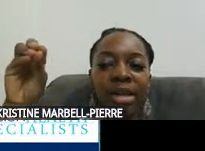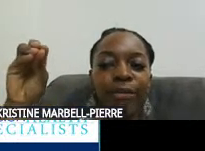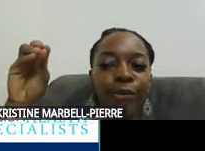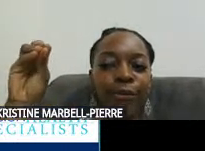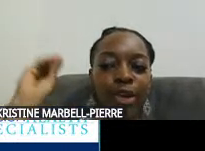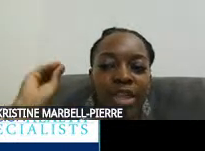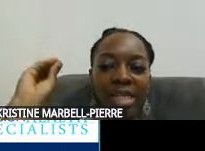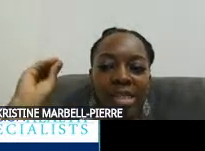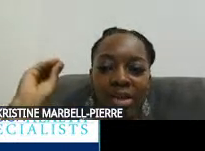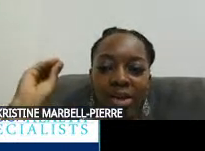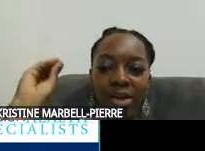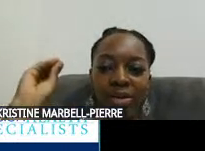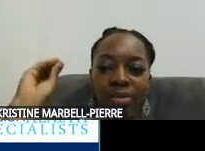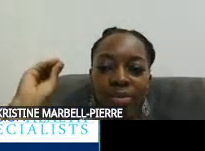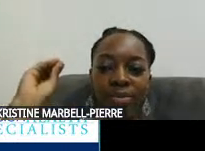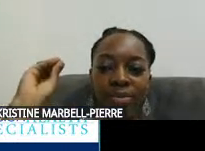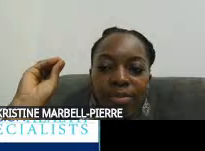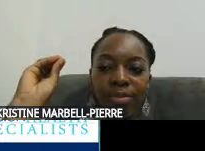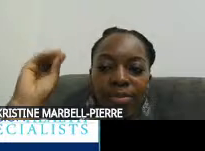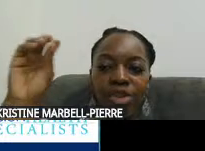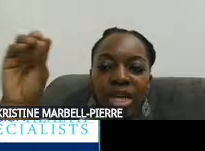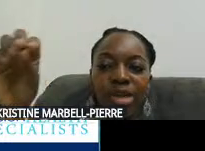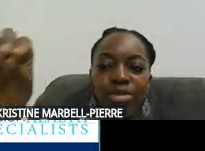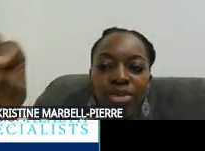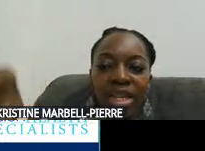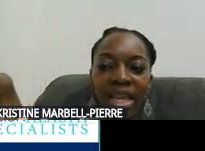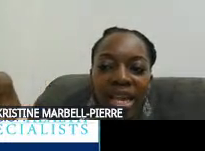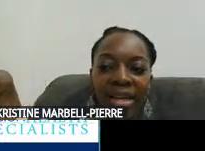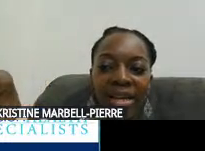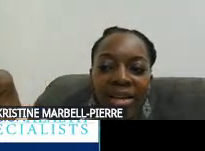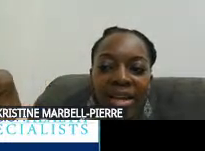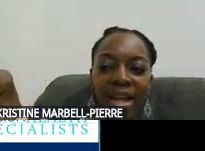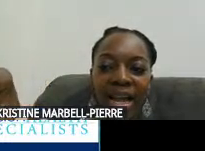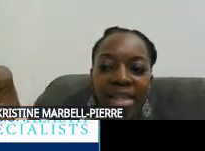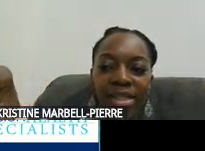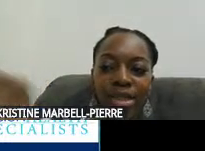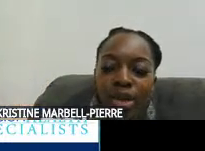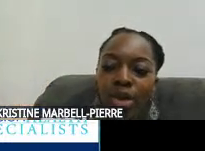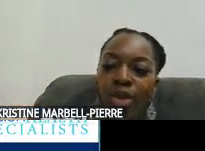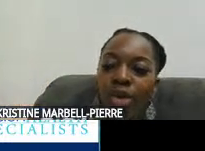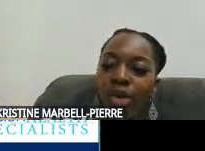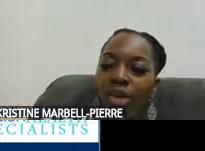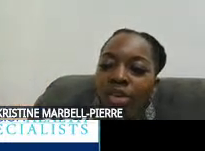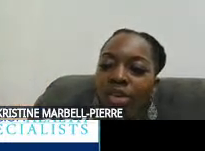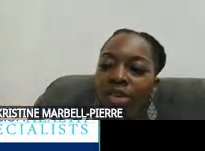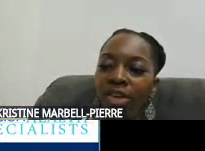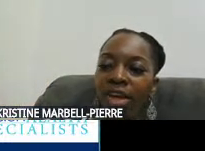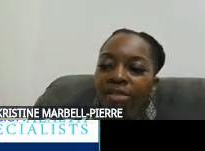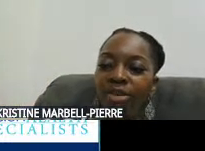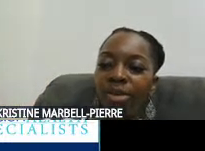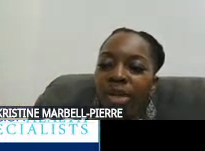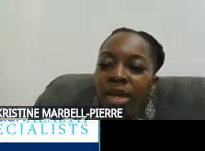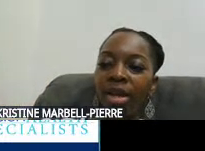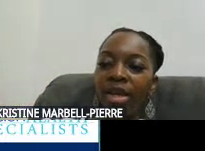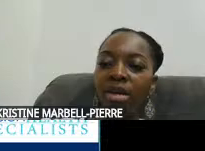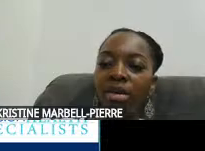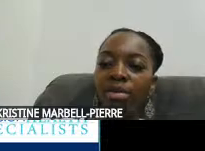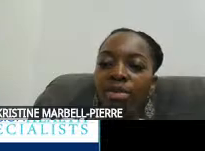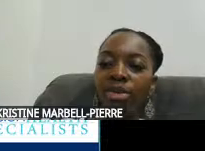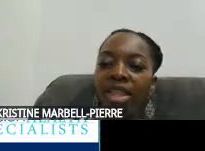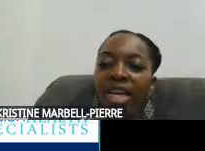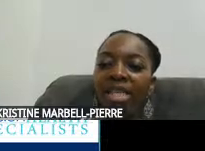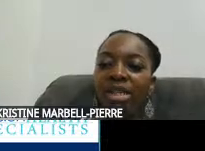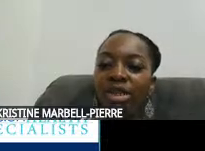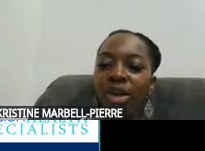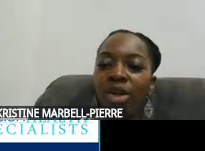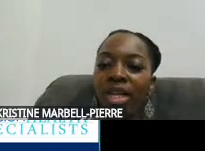But if you follow that circle, try to breathe in as the circle, oh, I have to replay. Breathe